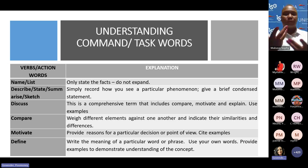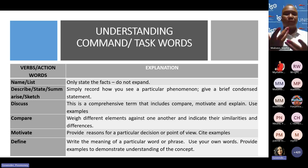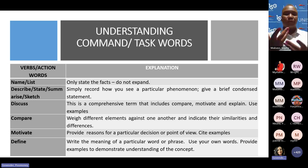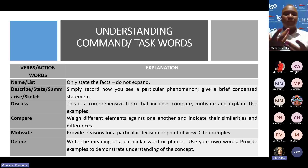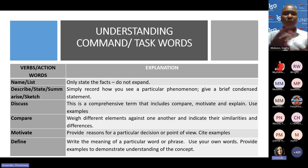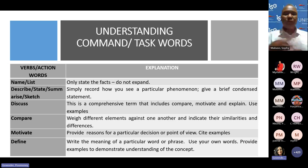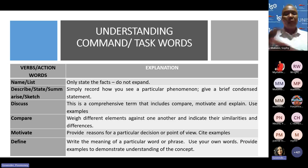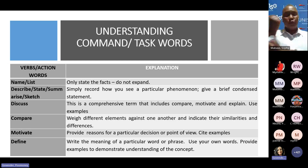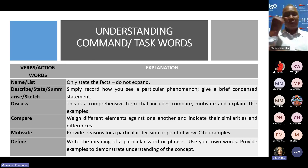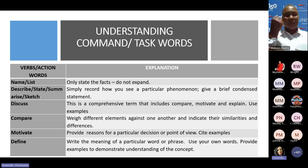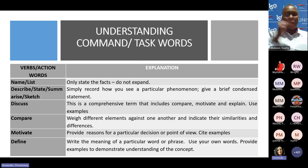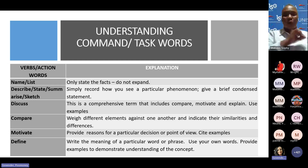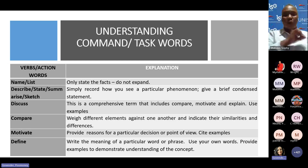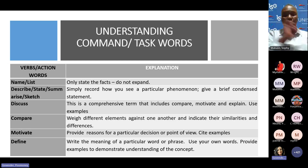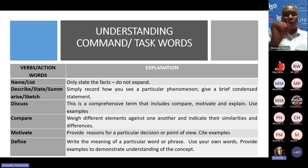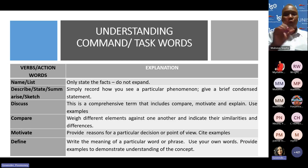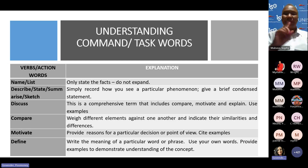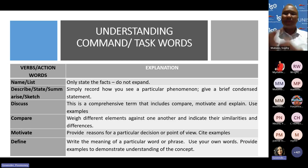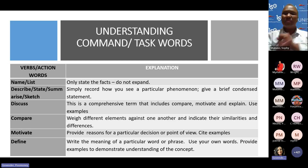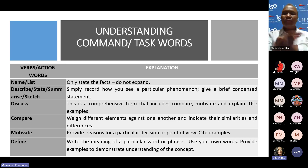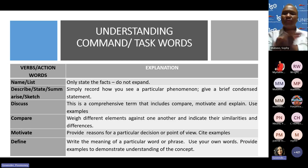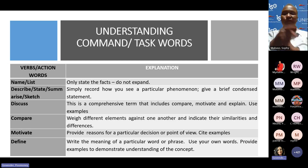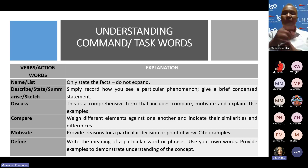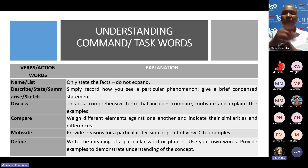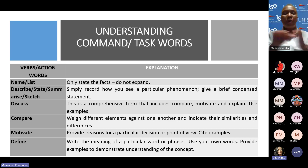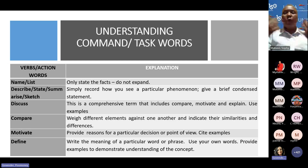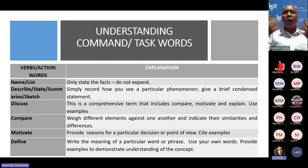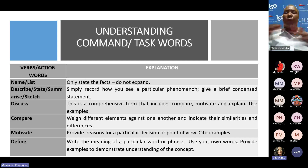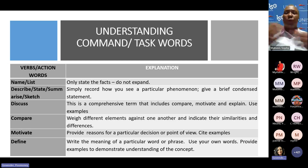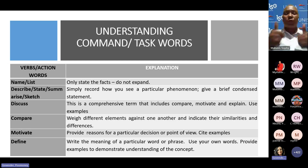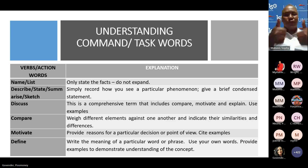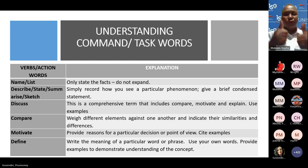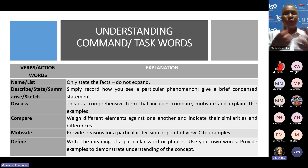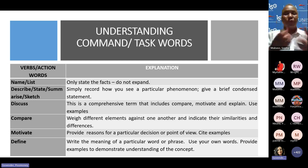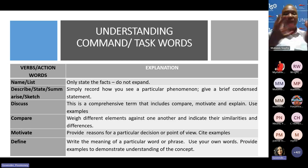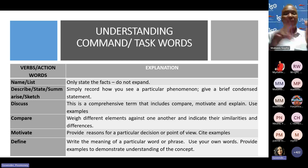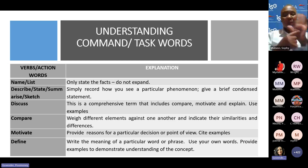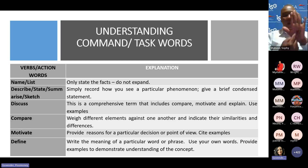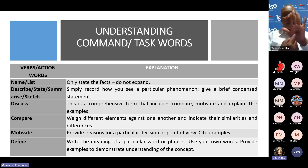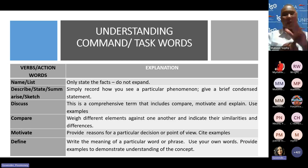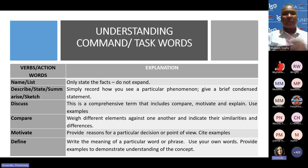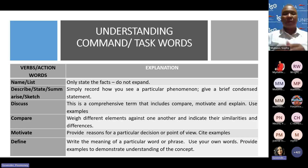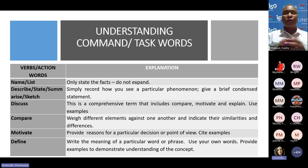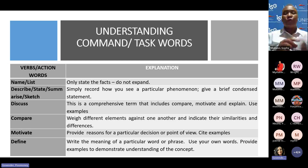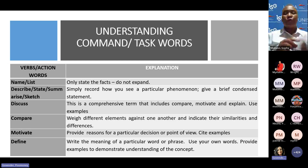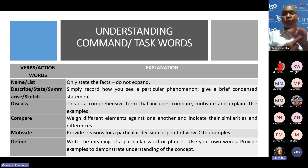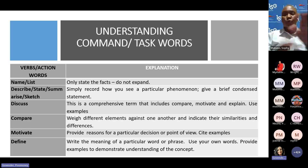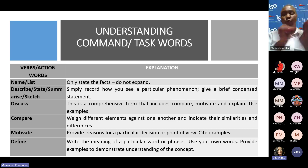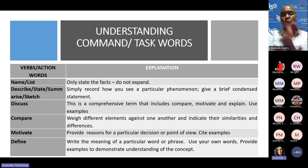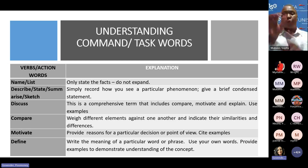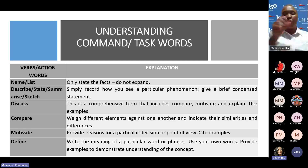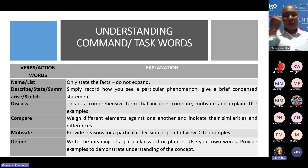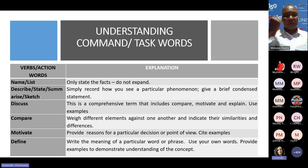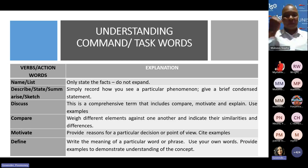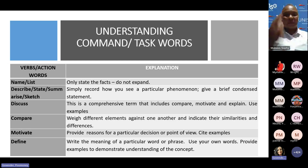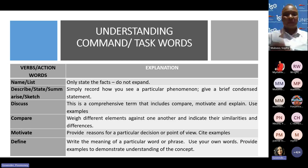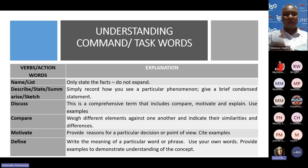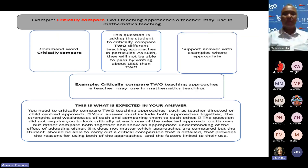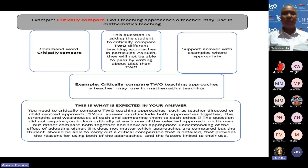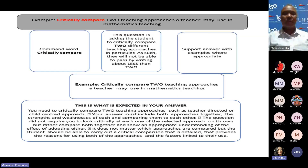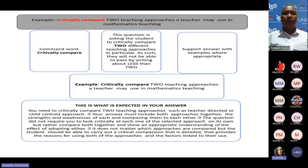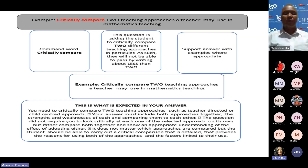understanding of a concept, it would be very good to give an example to demonstrate your understanding. Okay.